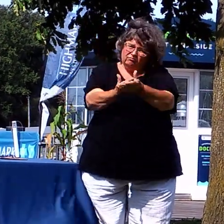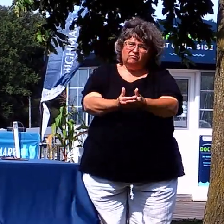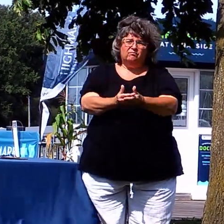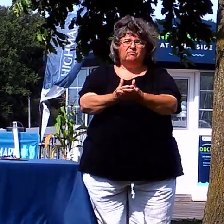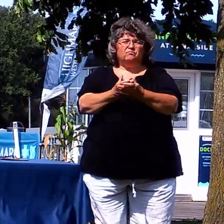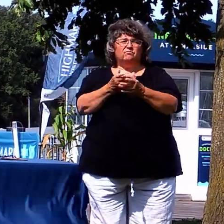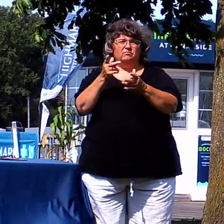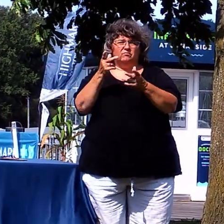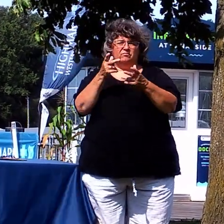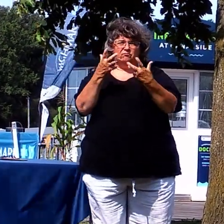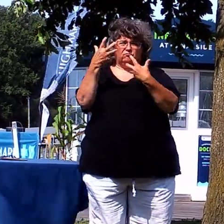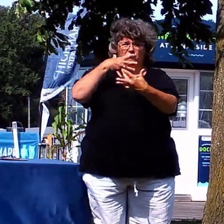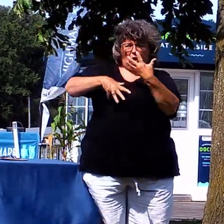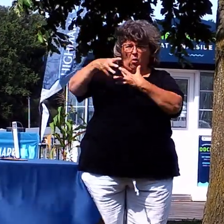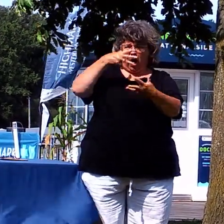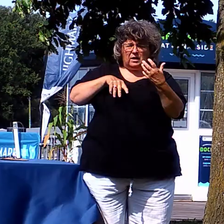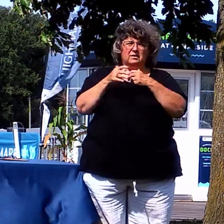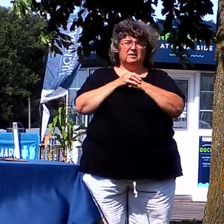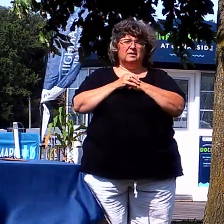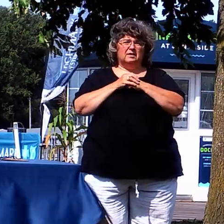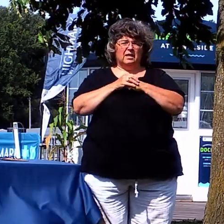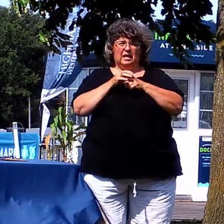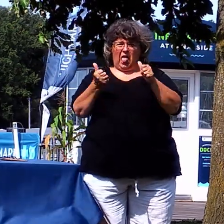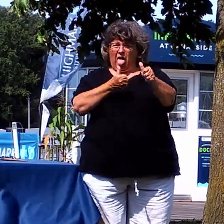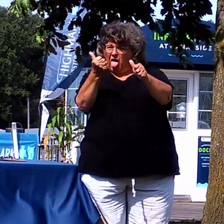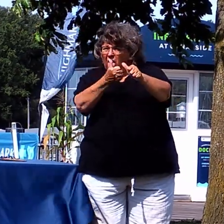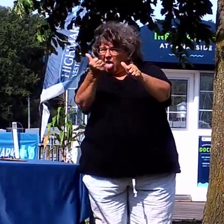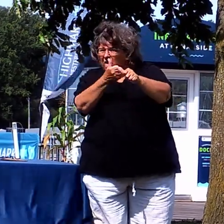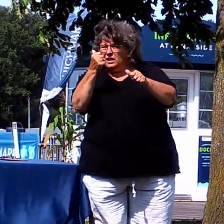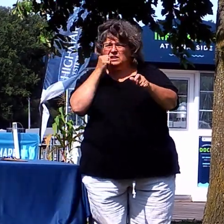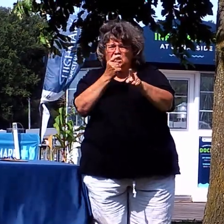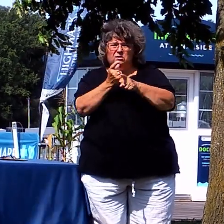Ramon and Marisol interacting. Now he's chasing after her.